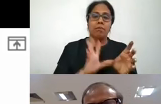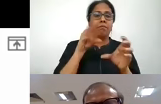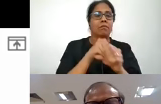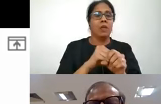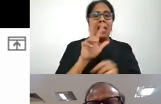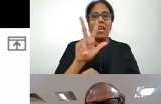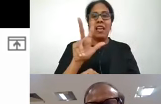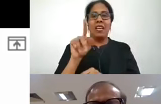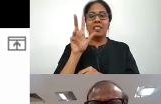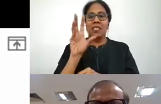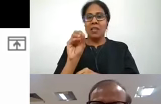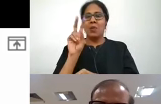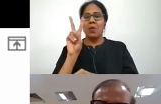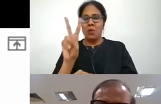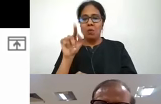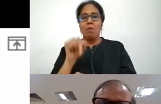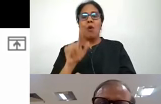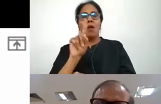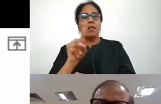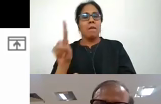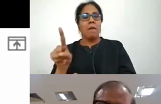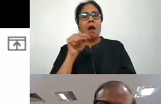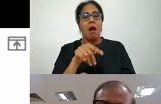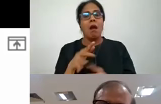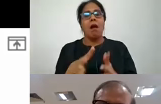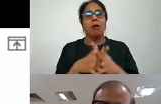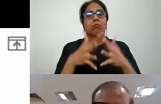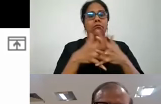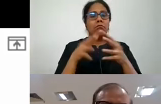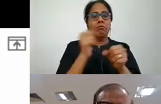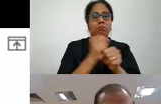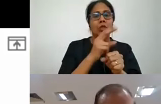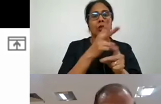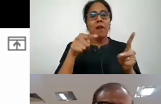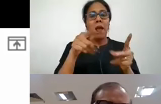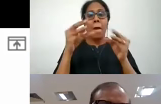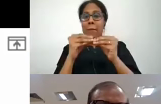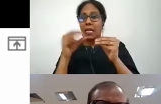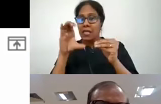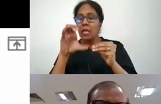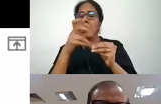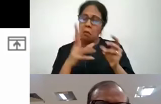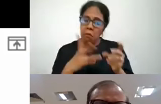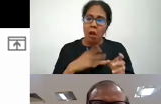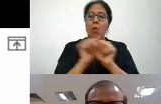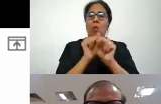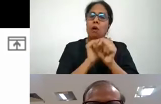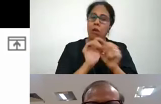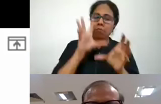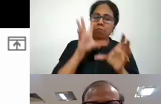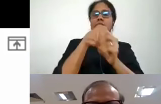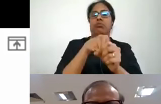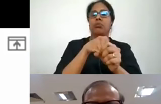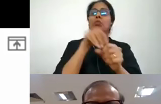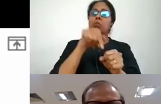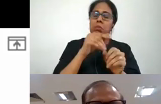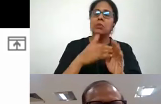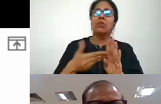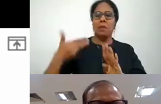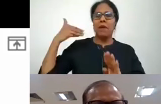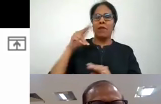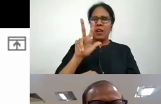exploring how emergency alerts can be delivered to Wi-Fi network. This is already being taken up in 802